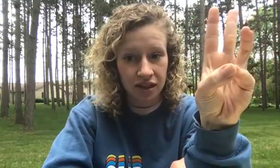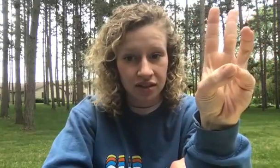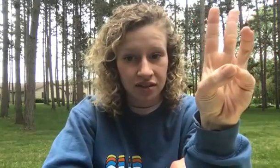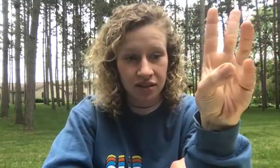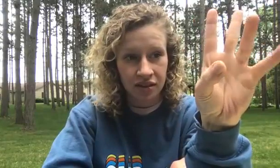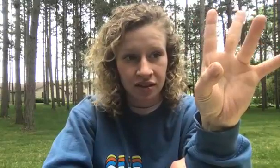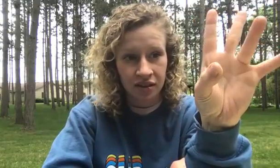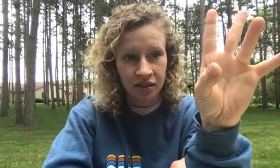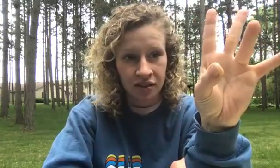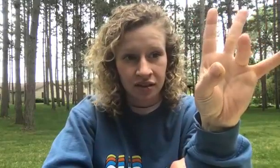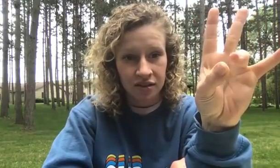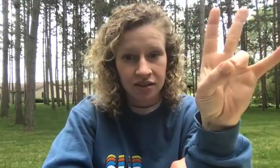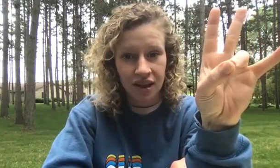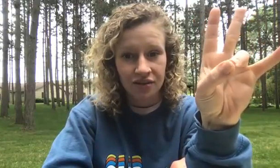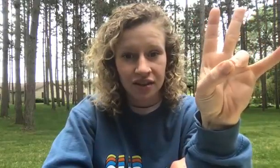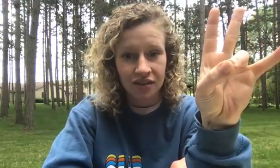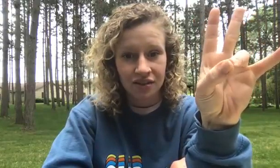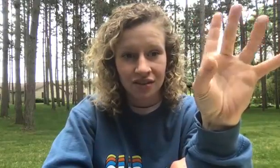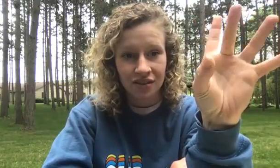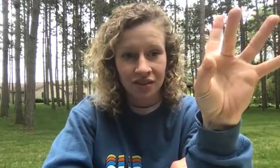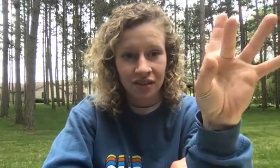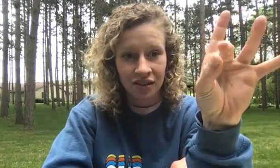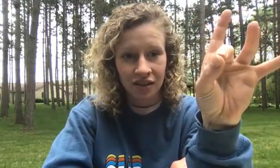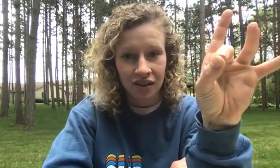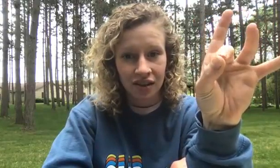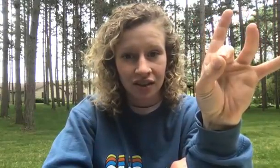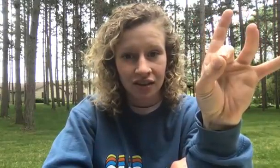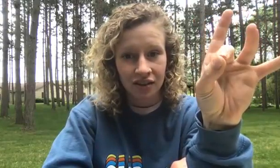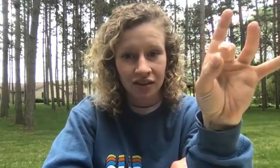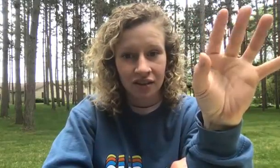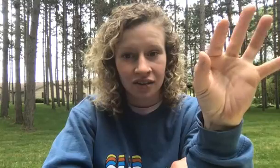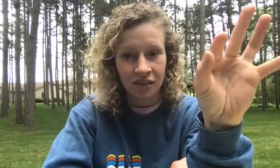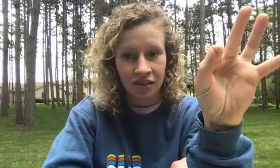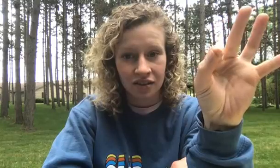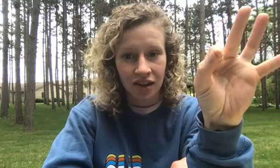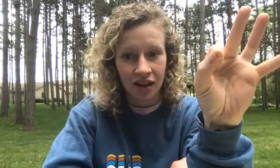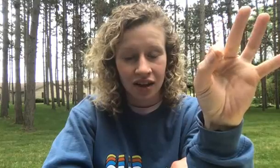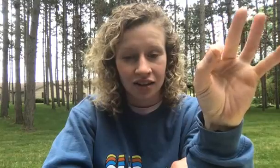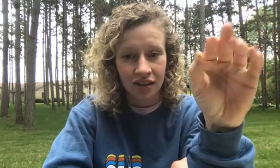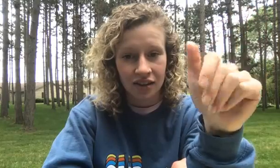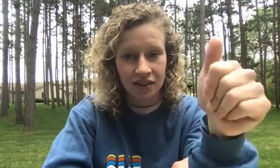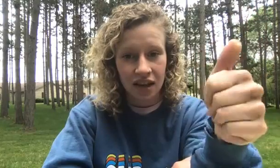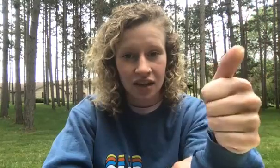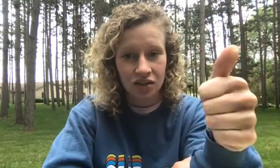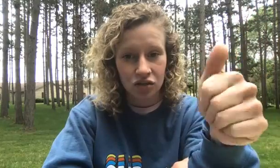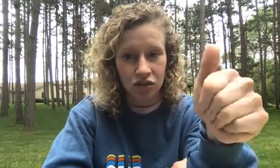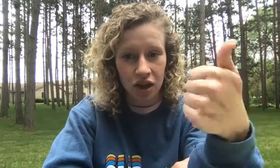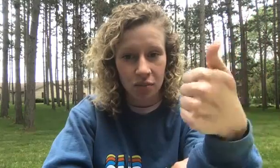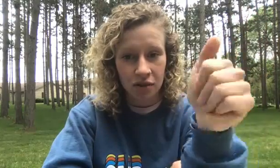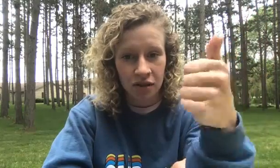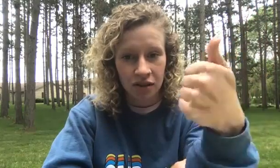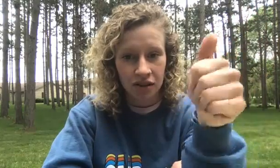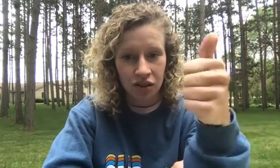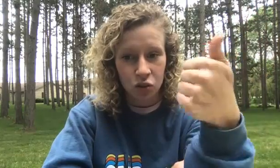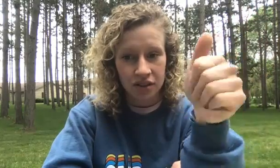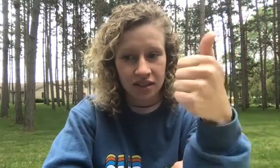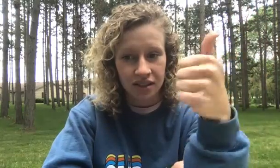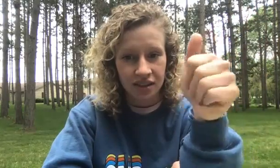6, 7, 8, 9, and then 10 is your thumb, and you twist it like